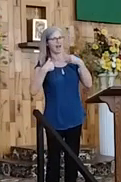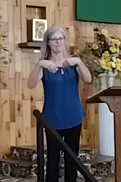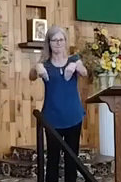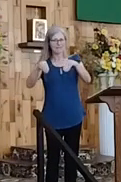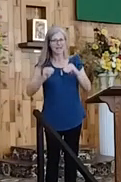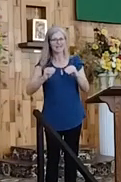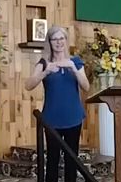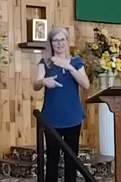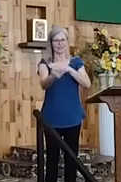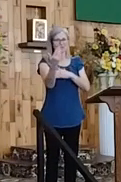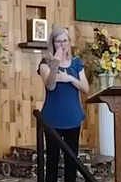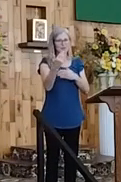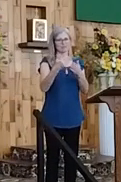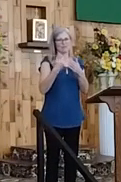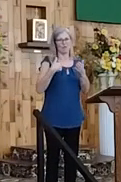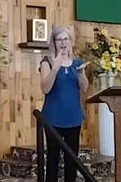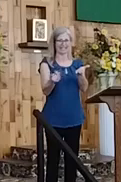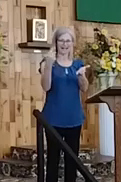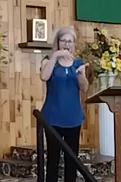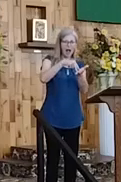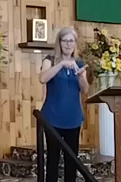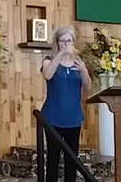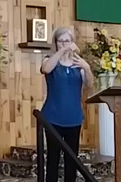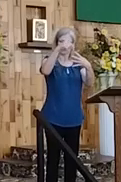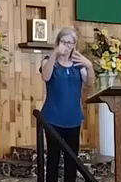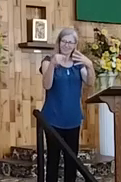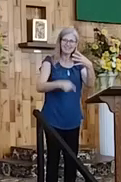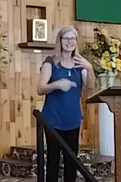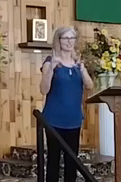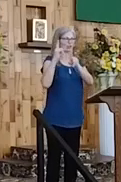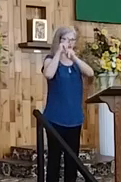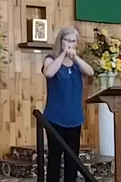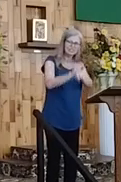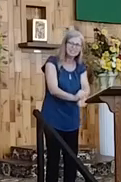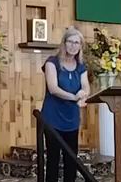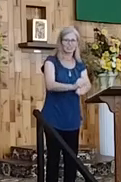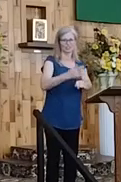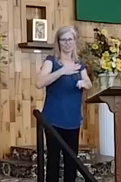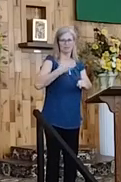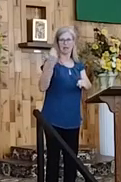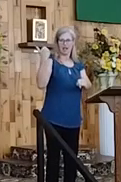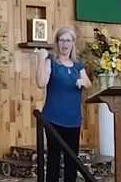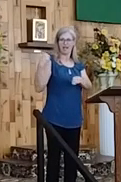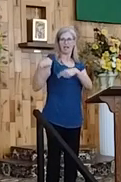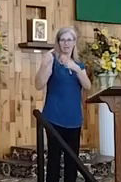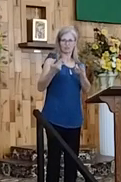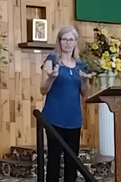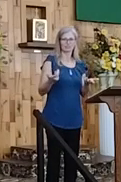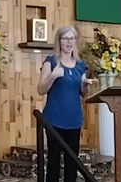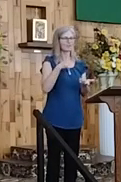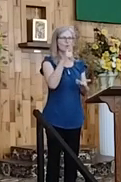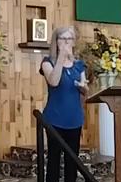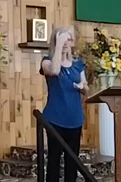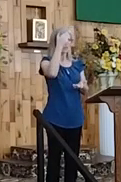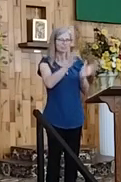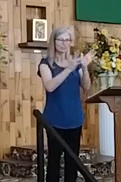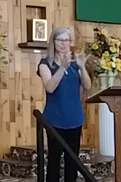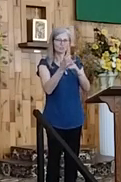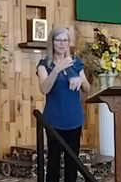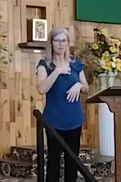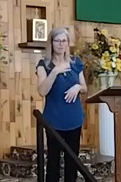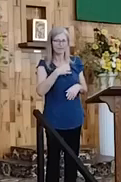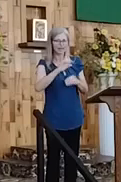up. Those are things that are the traditions of my elders, you know? And I don't think Jesus would